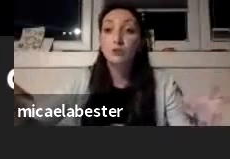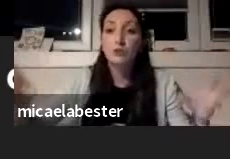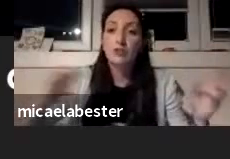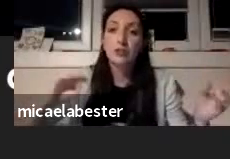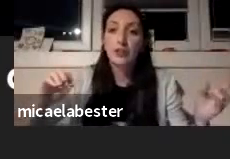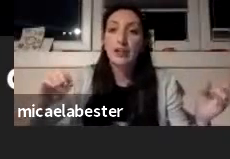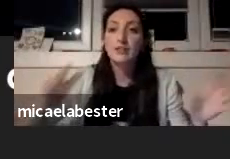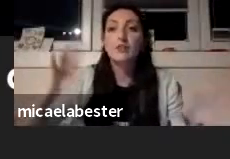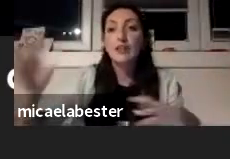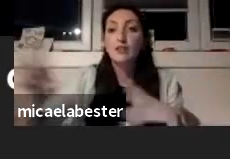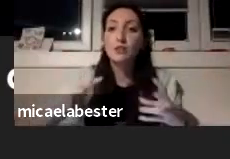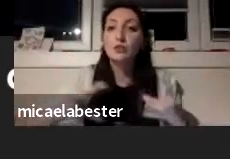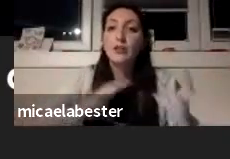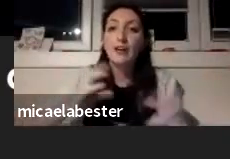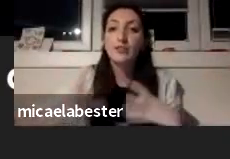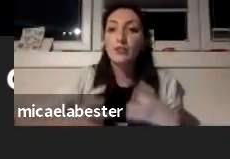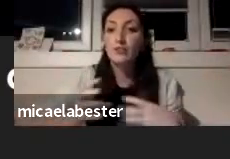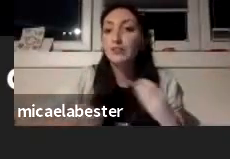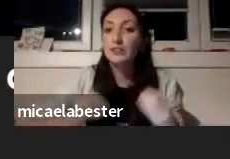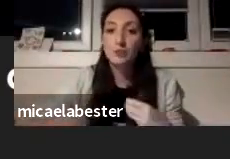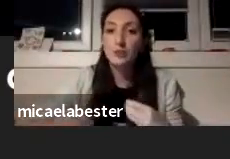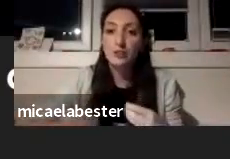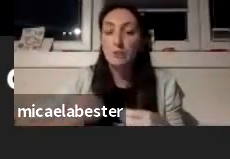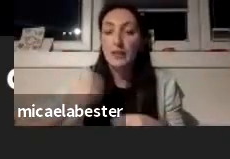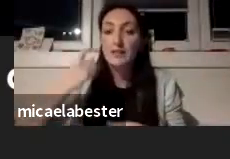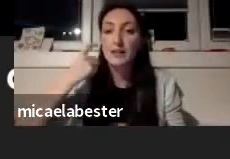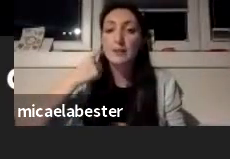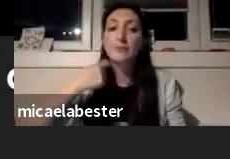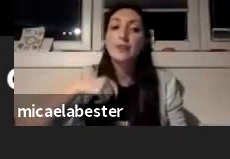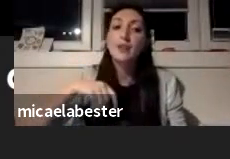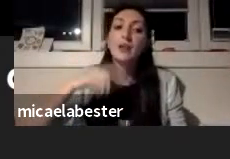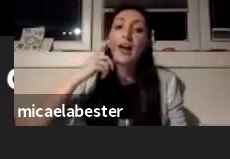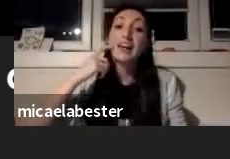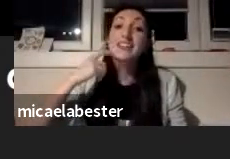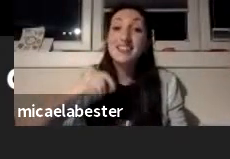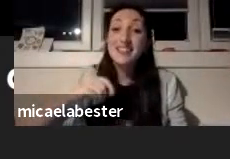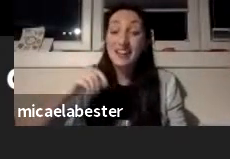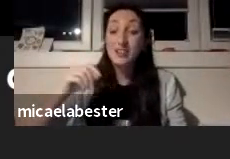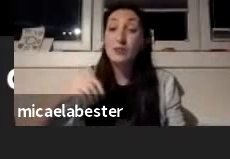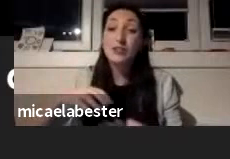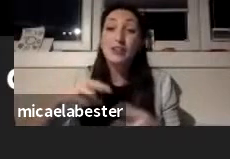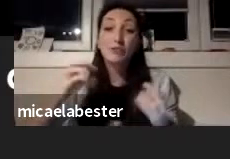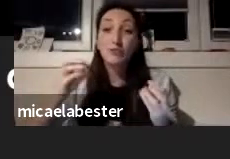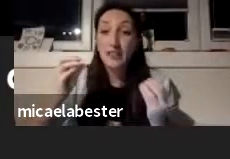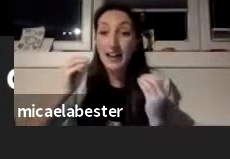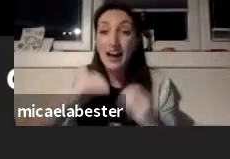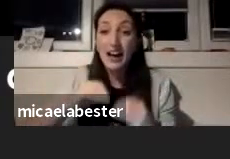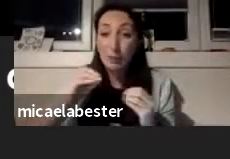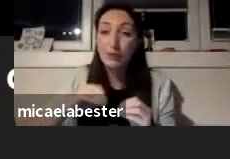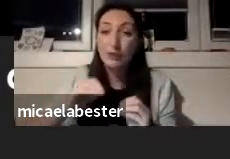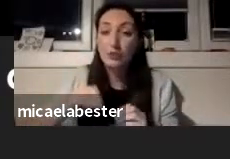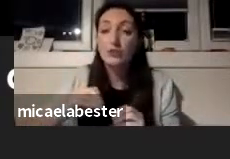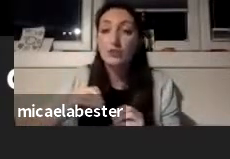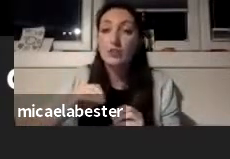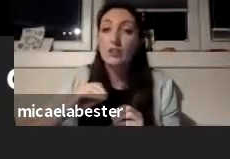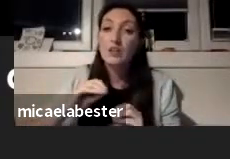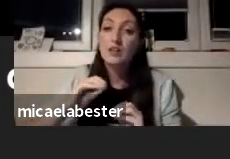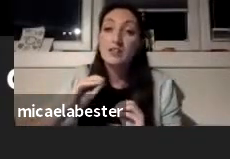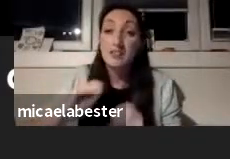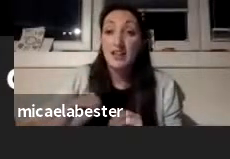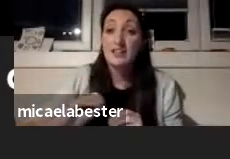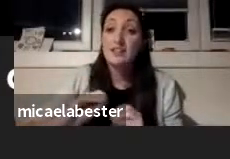deaf schools are located. So each school will have its own little twist on BSL. And you also get like hyper